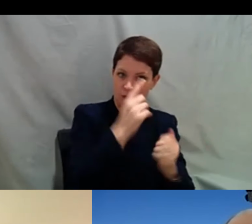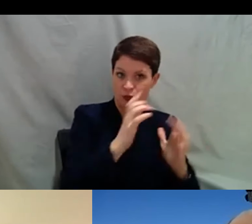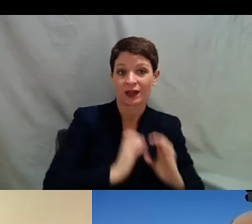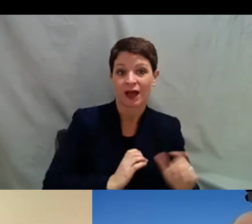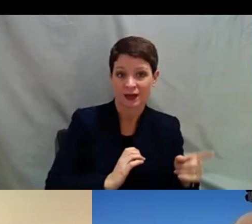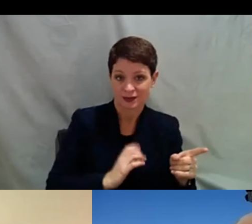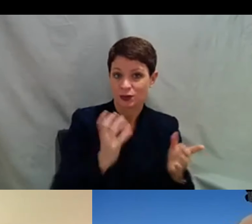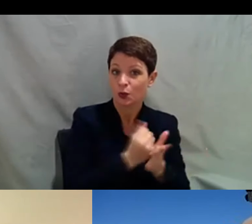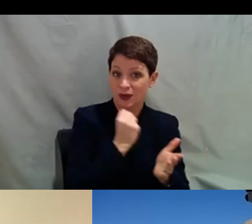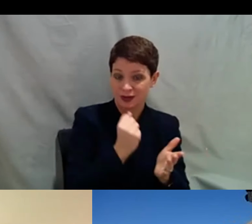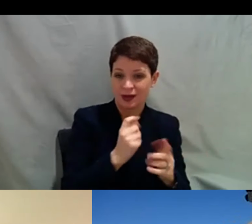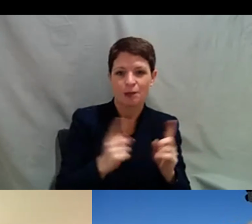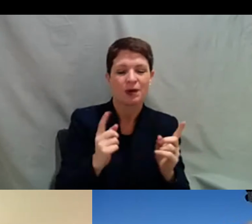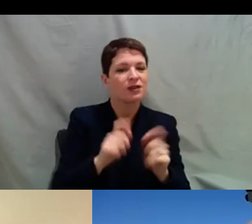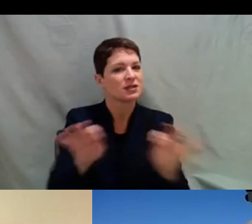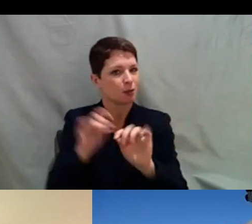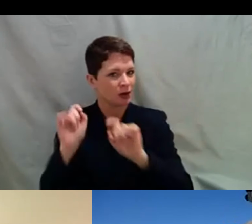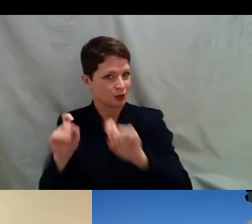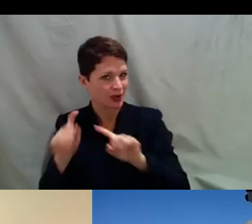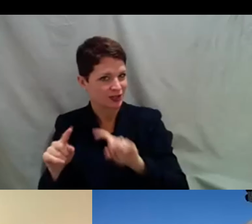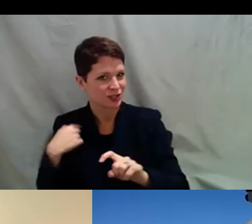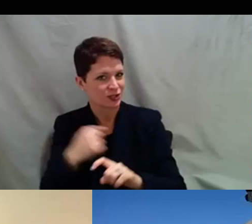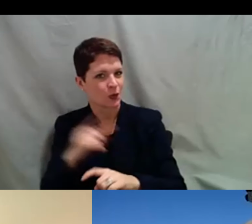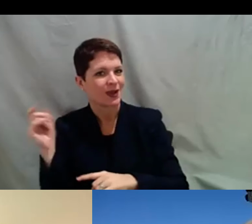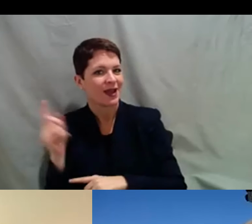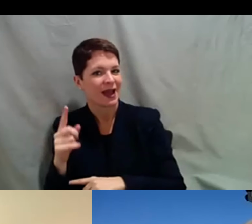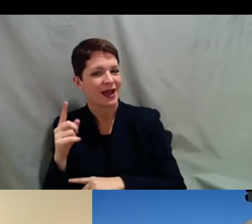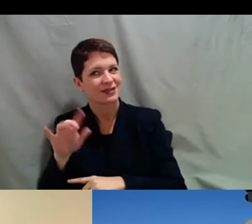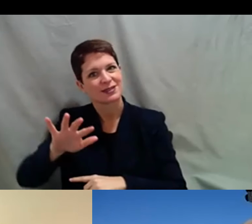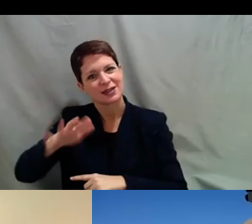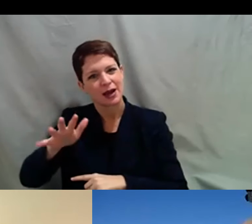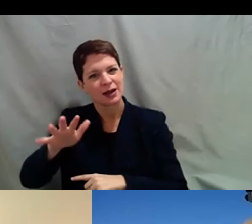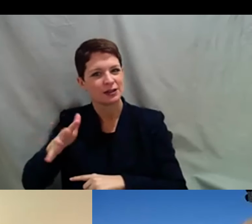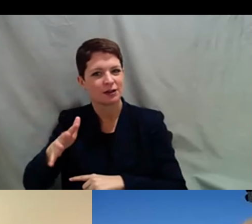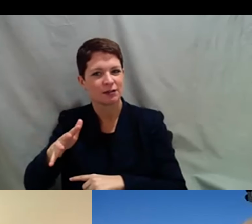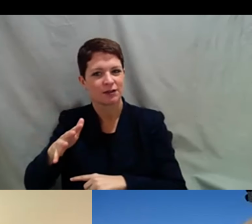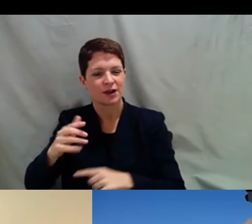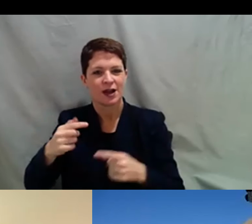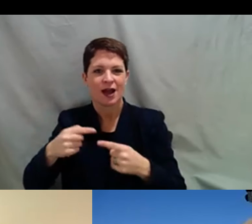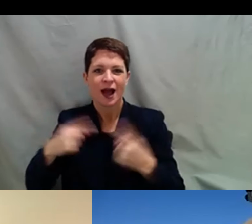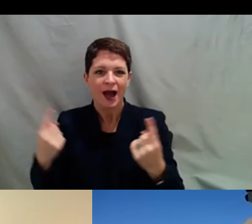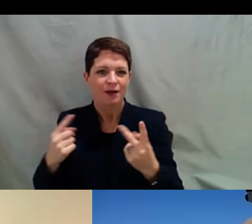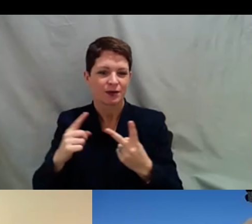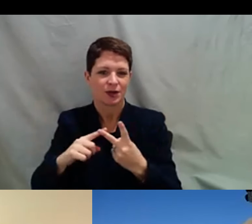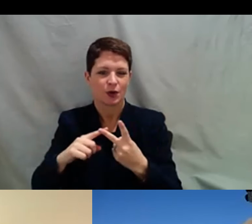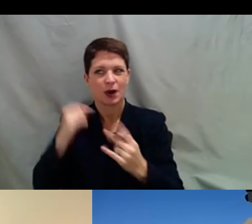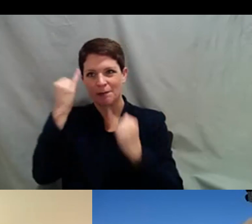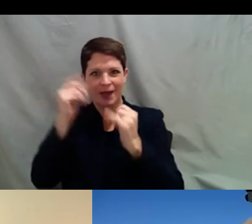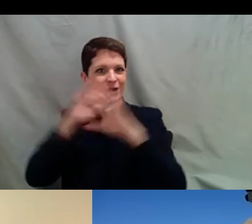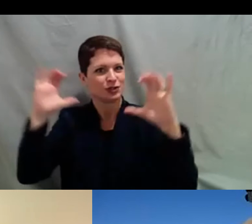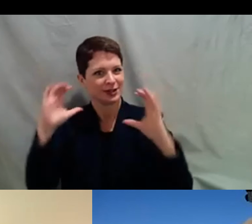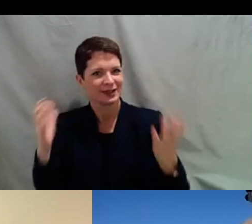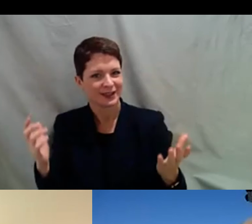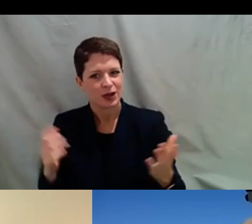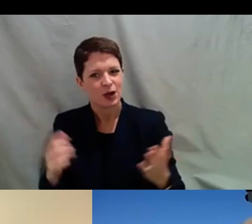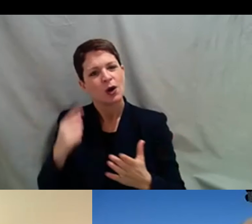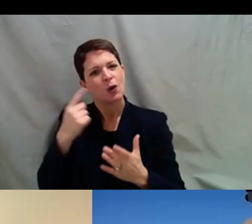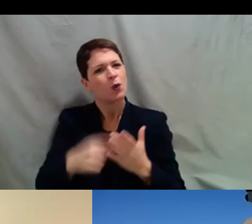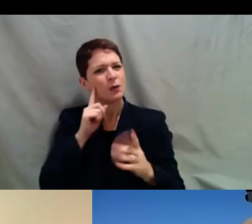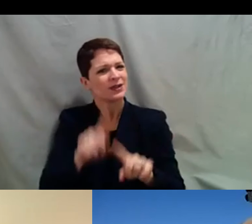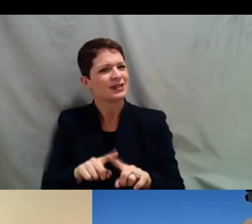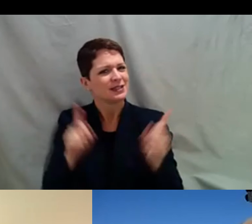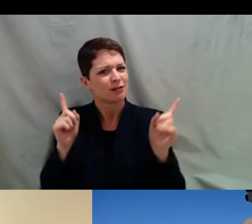But I do think there are some important questions that we might just ask as a sort of like counterfactual or imaginary. We could ask what would the difference